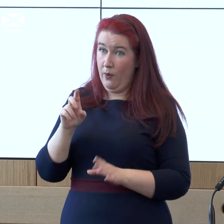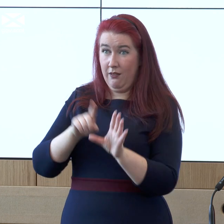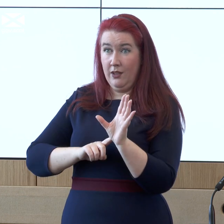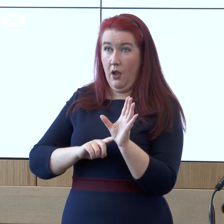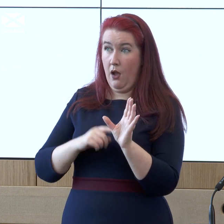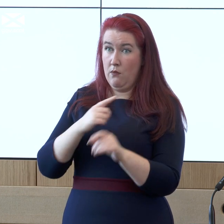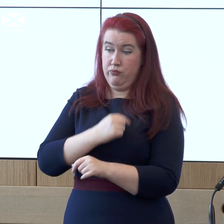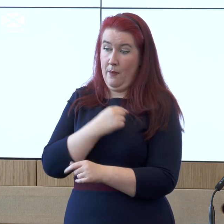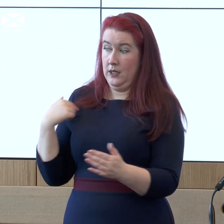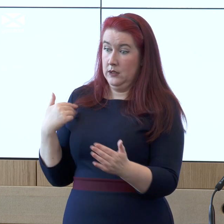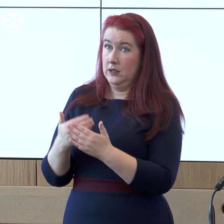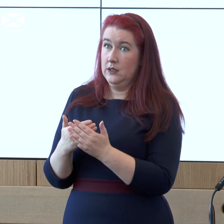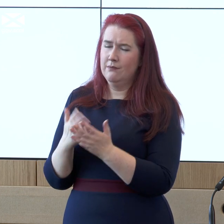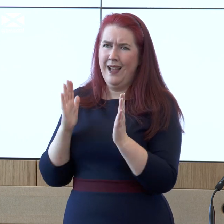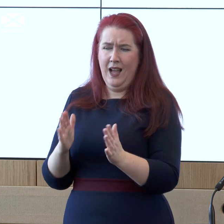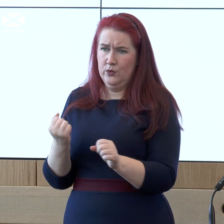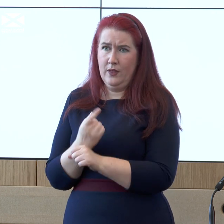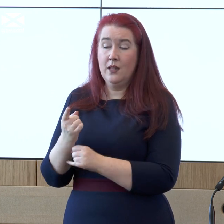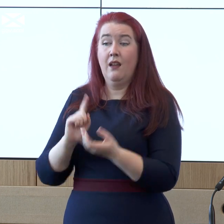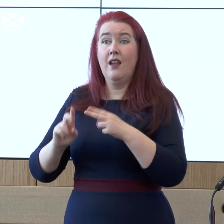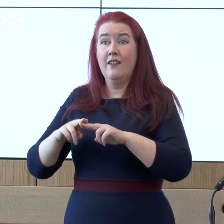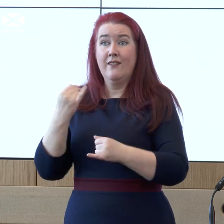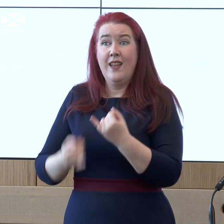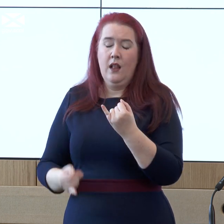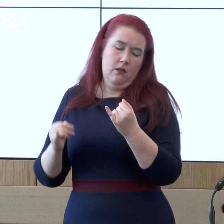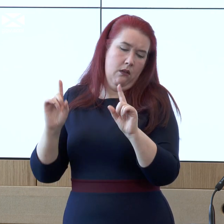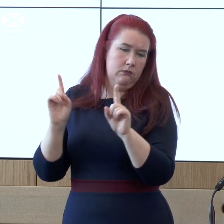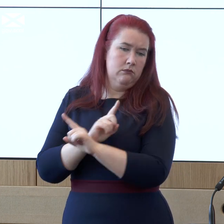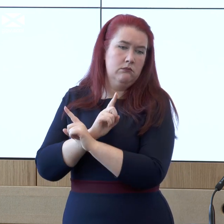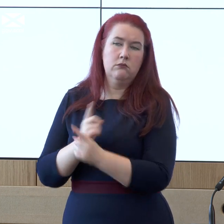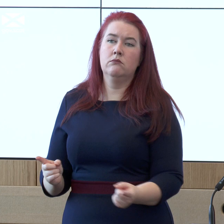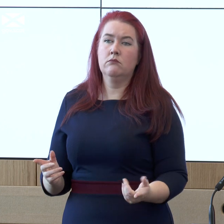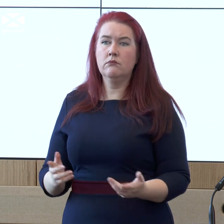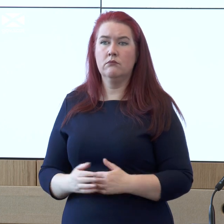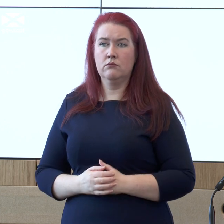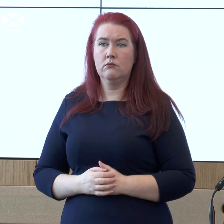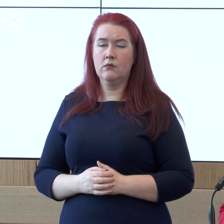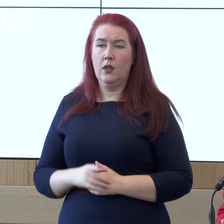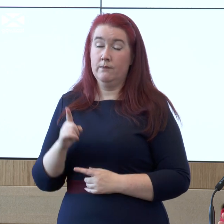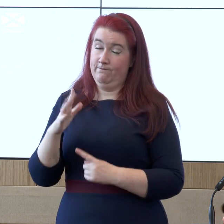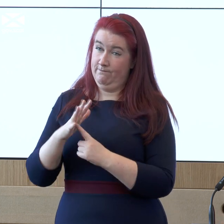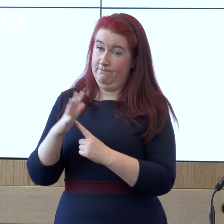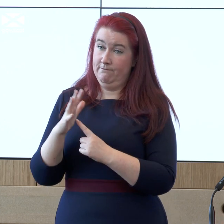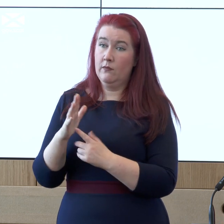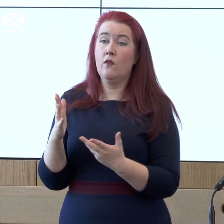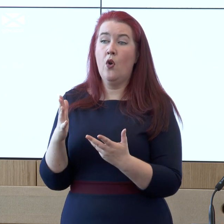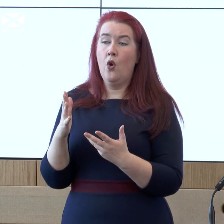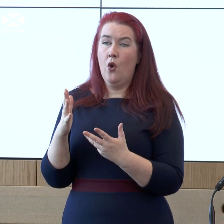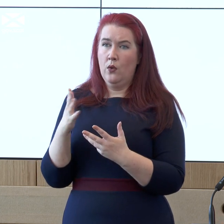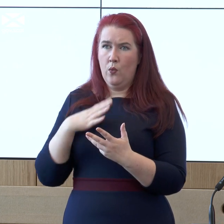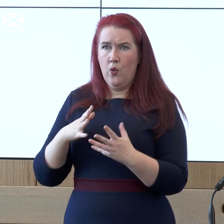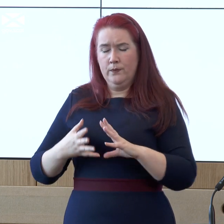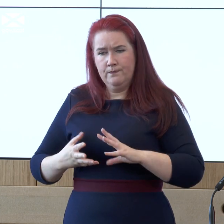thing to do. Failure to do so would be unconscionable. And of course, it is essential to the building of good faith